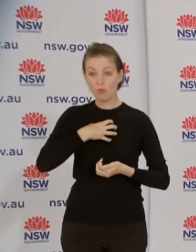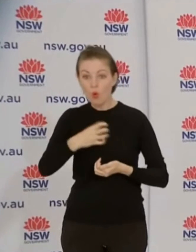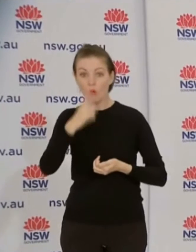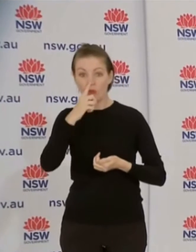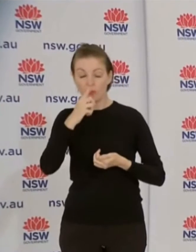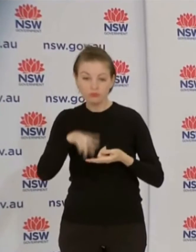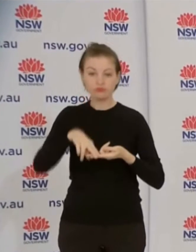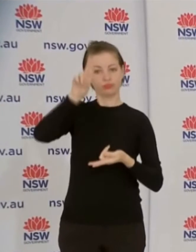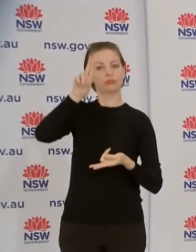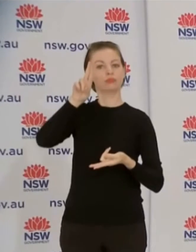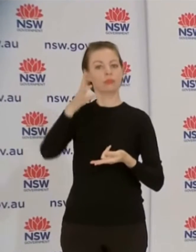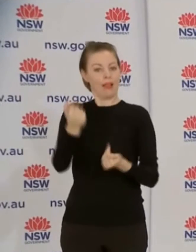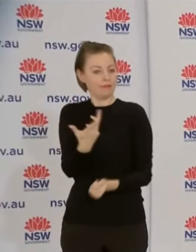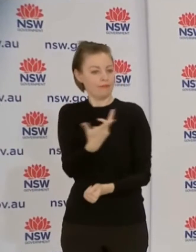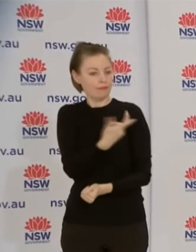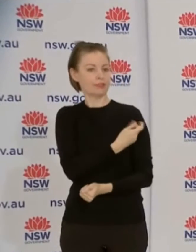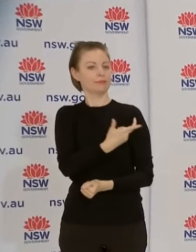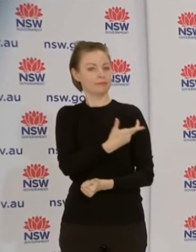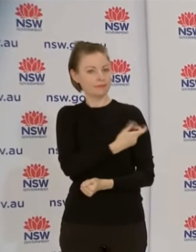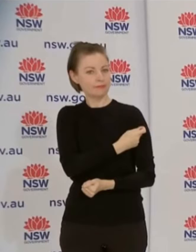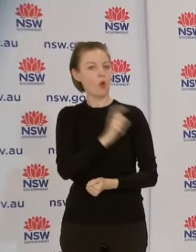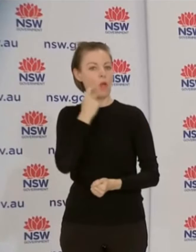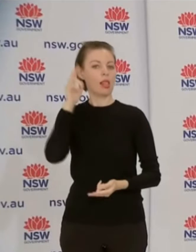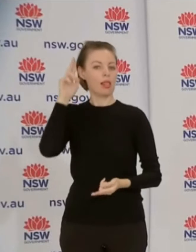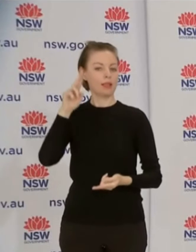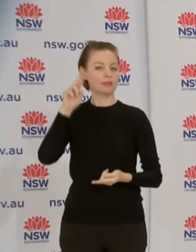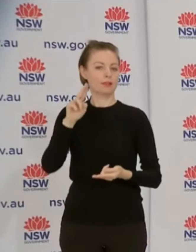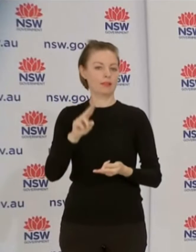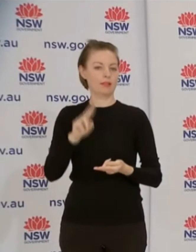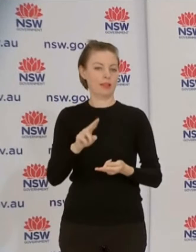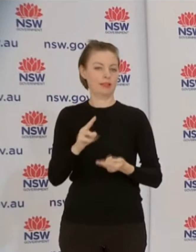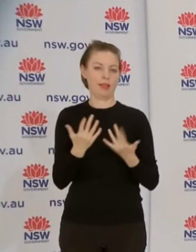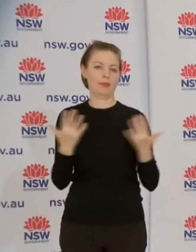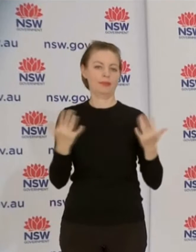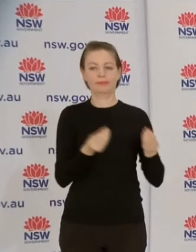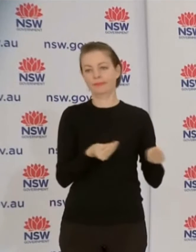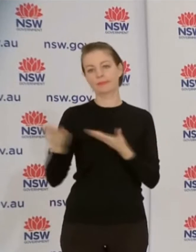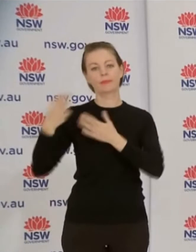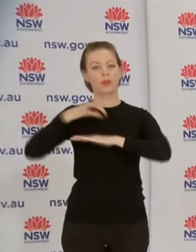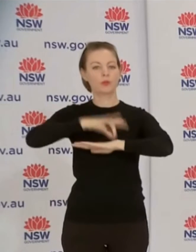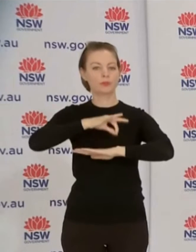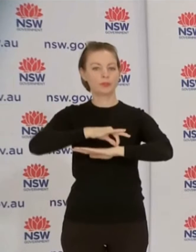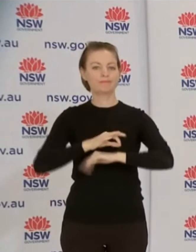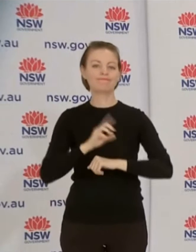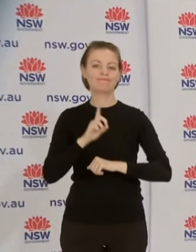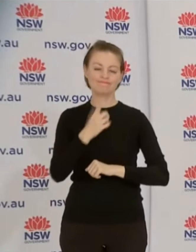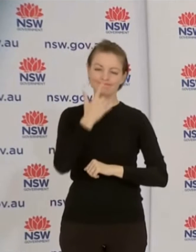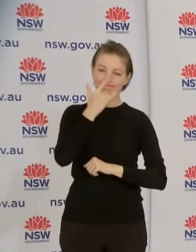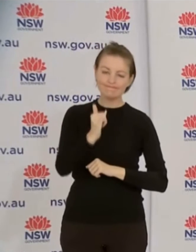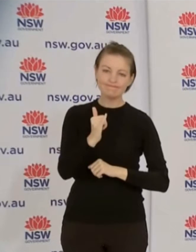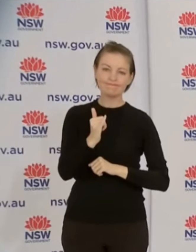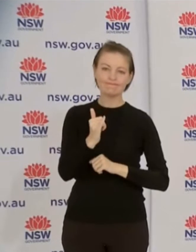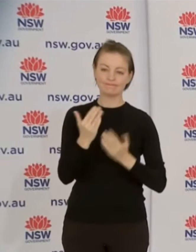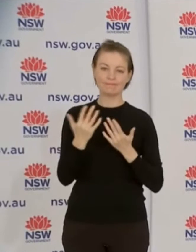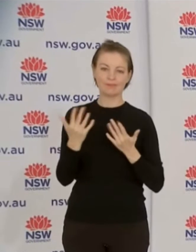and have that protection, we will see that rate of hospitalisation come down. But a number of people, unfortunately, who've lost their lives have